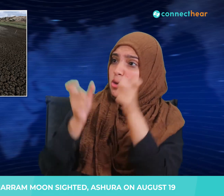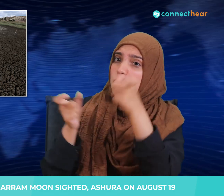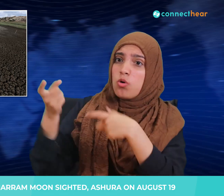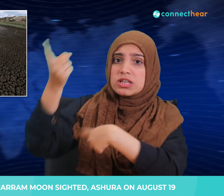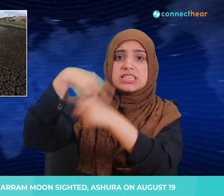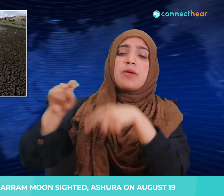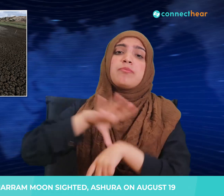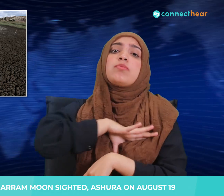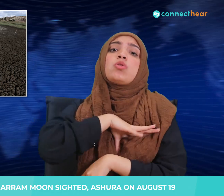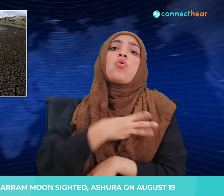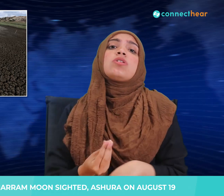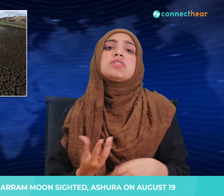in St. Mark's Square.